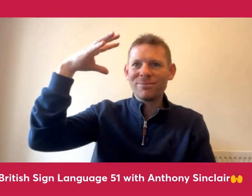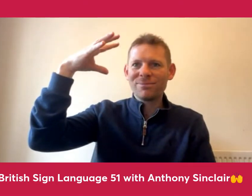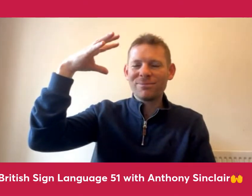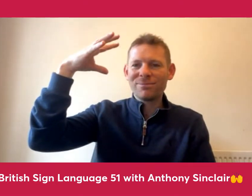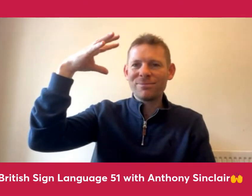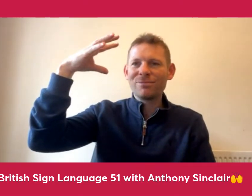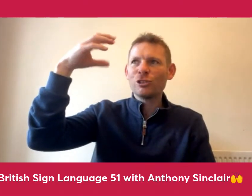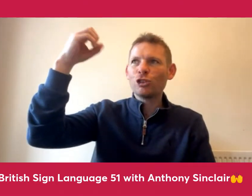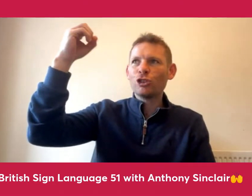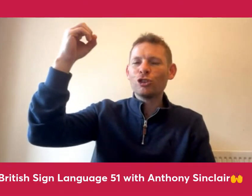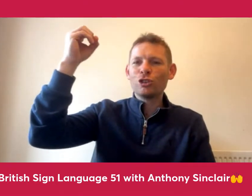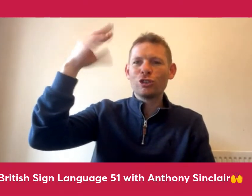sunshine,